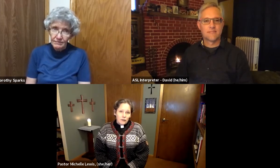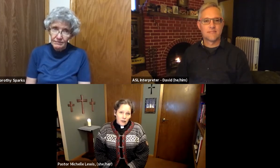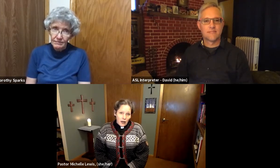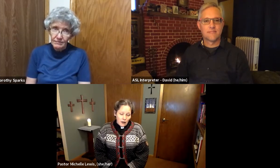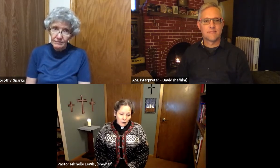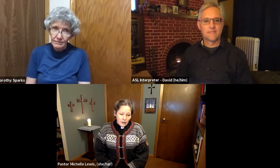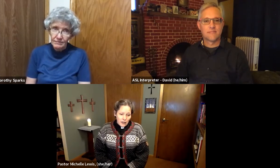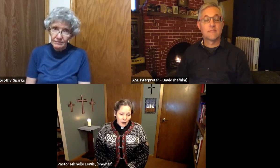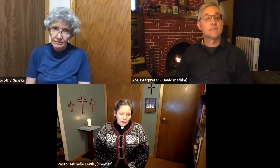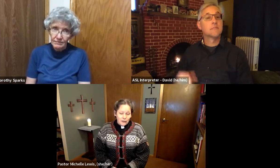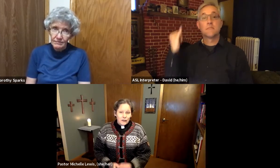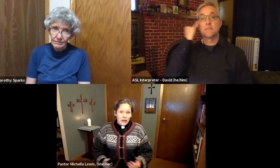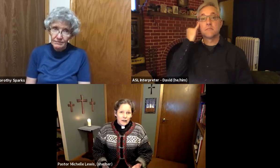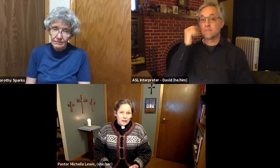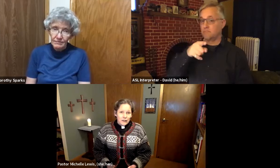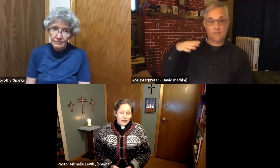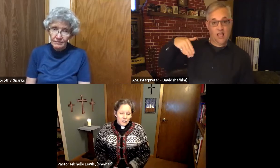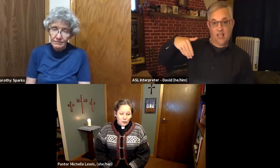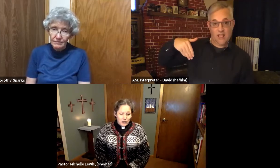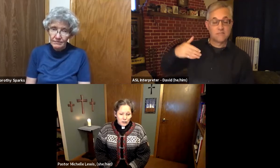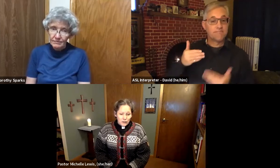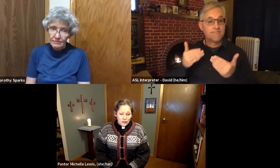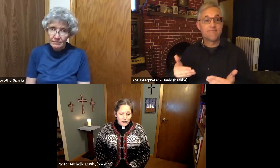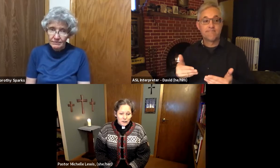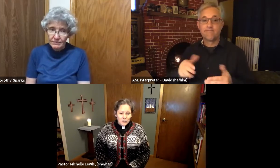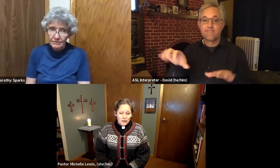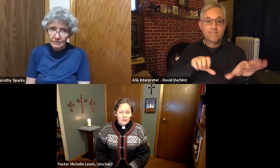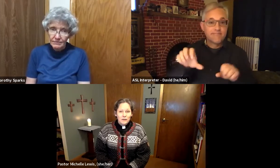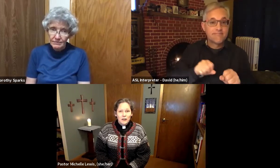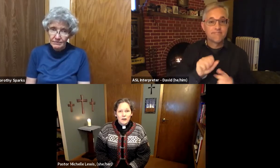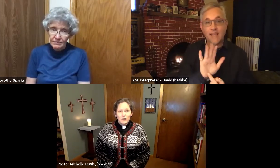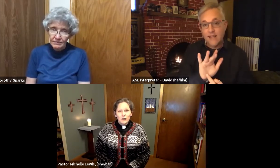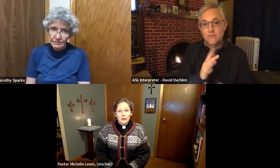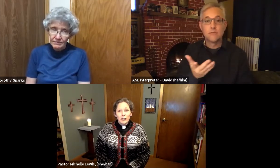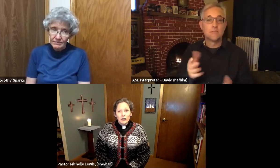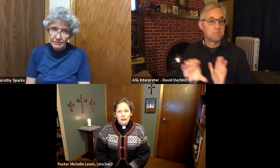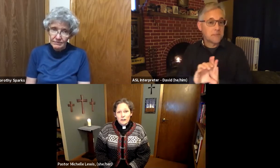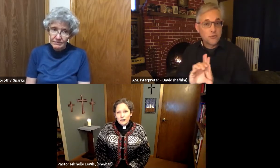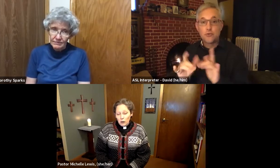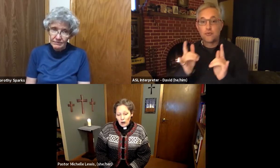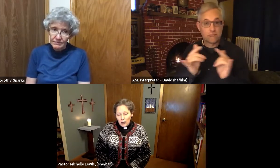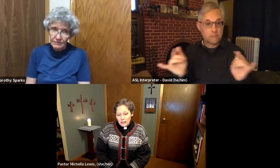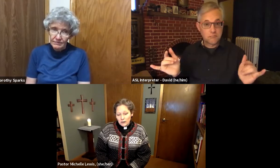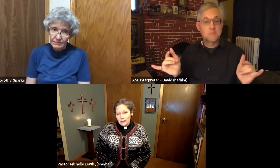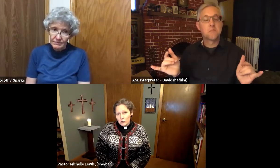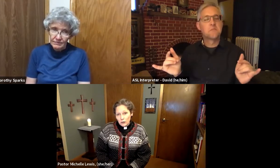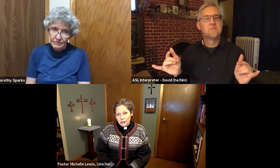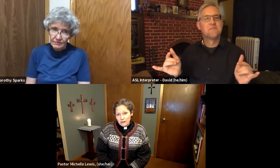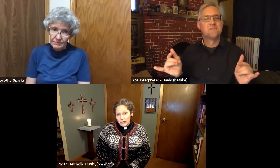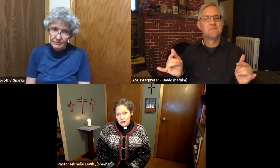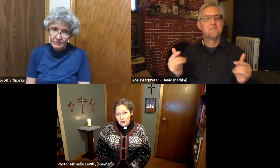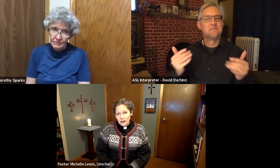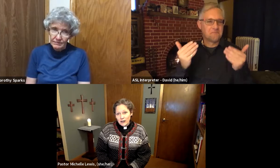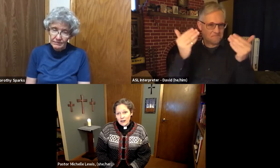And if you have not already gathered your candles and your pictures, we encourage you to pause the